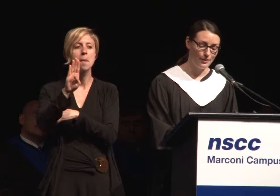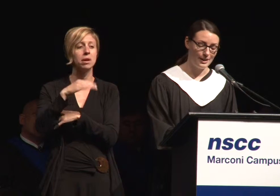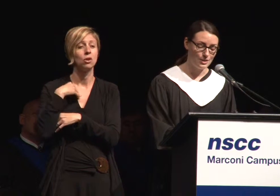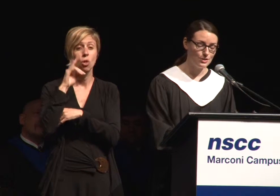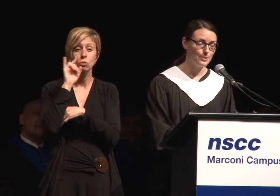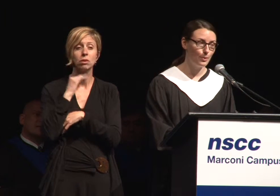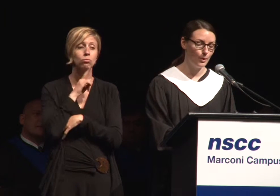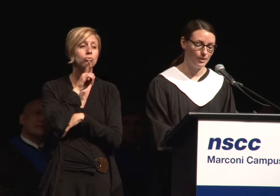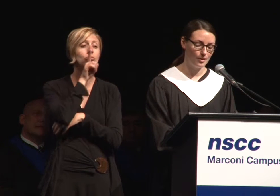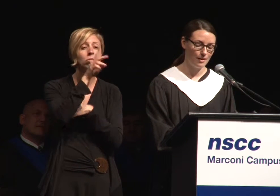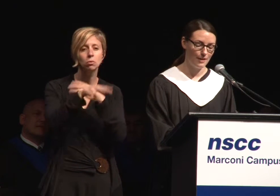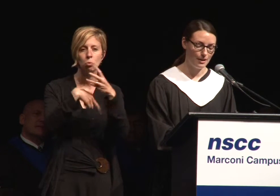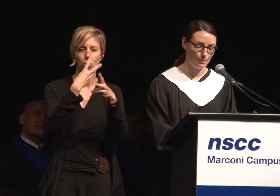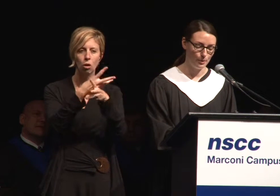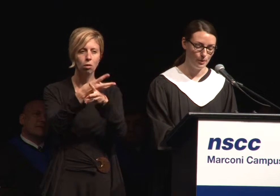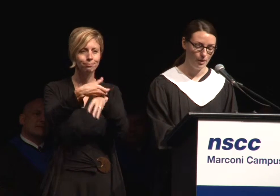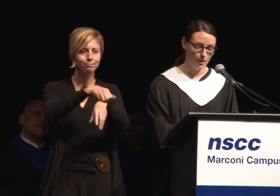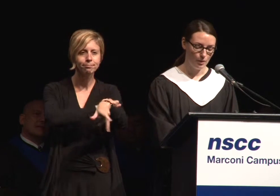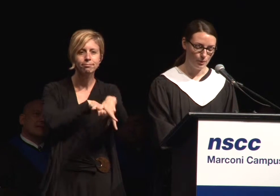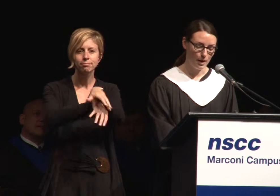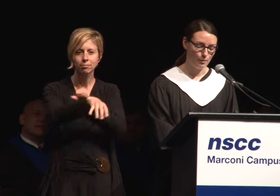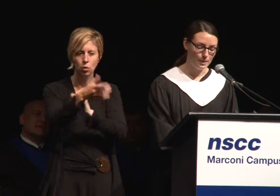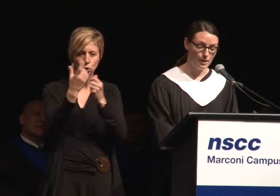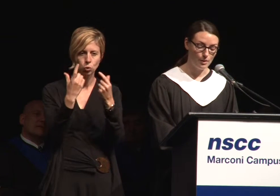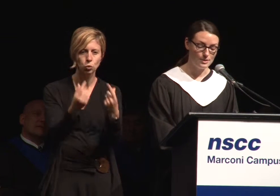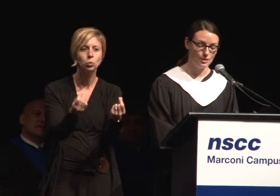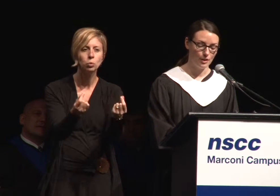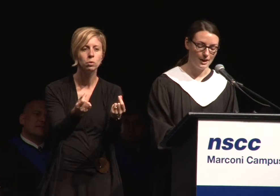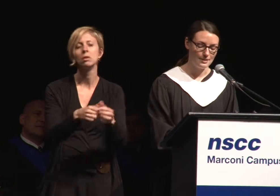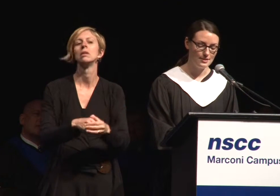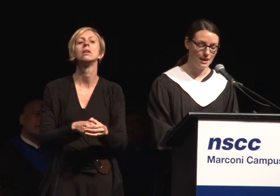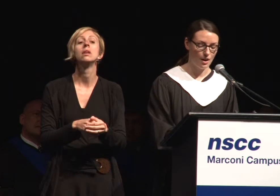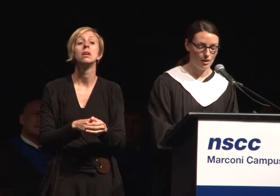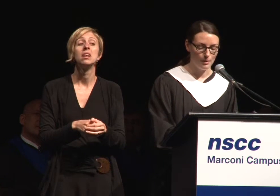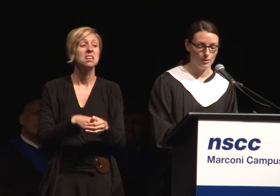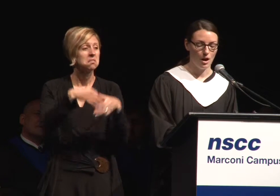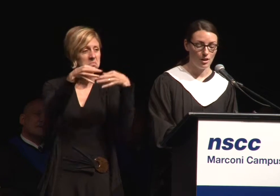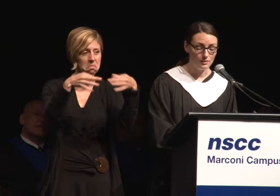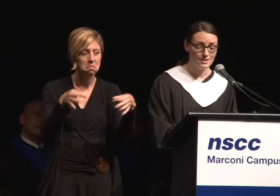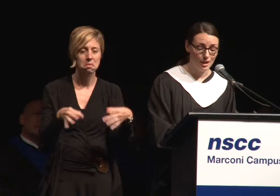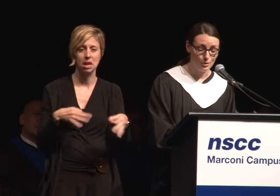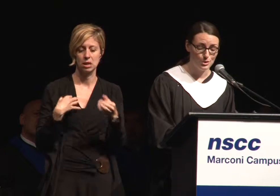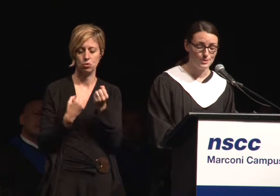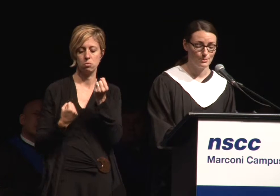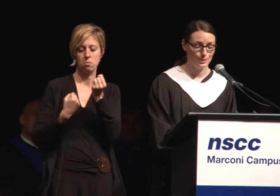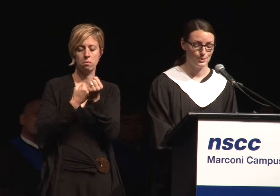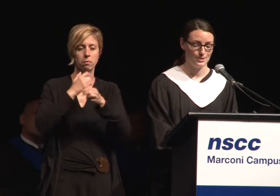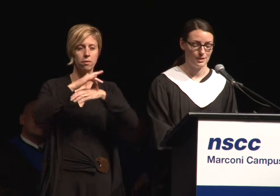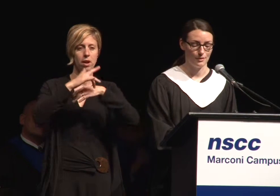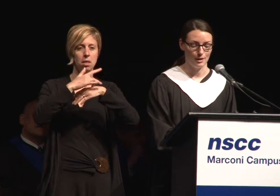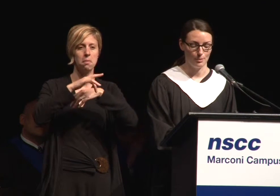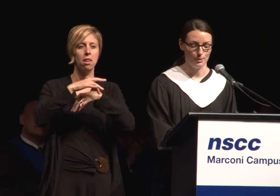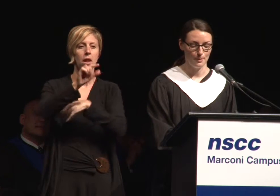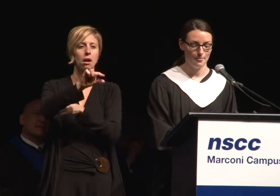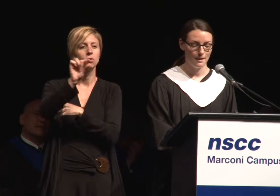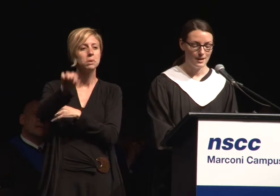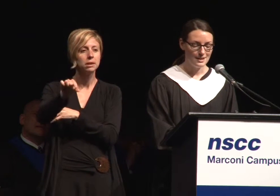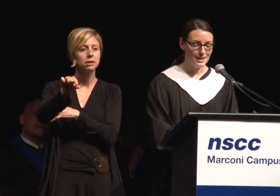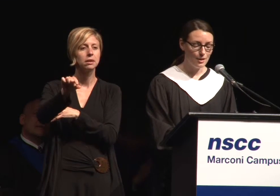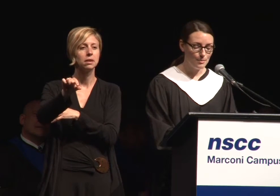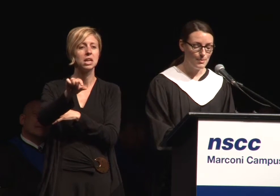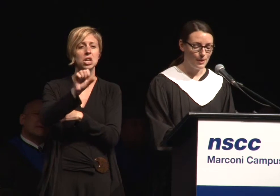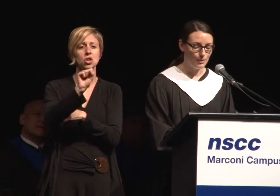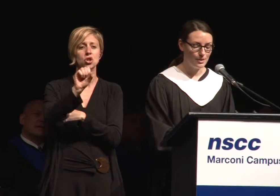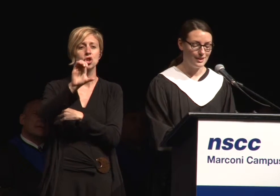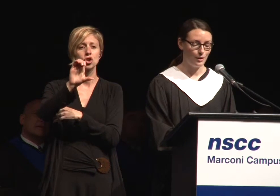about the financial support available through government loans and grants and all about all of the scholarships and bursaries that are available.